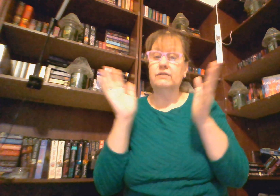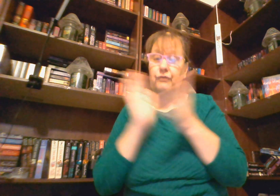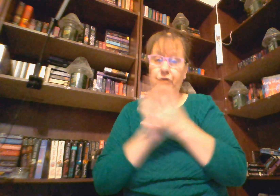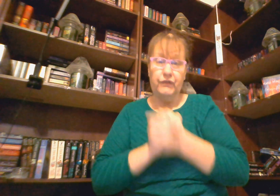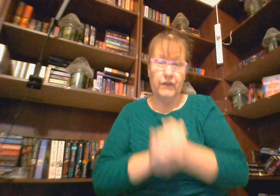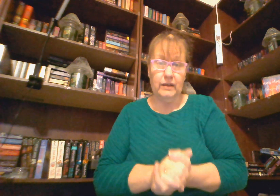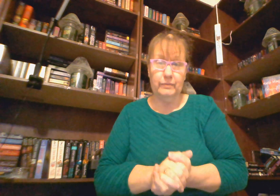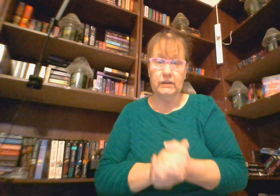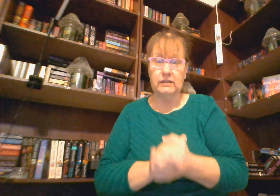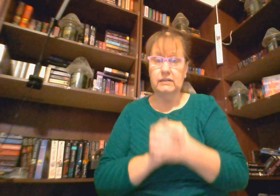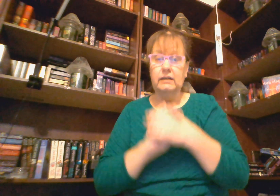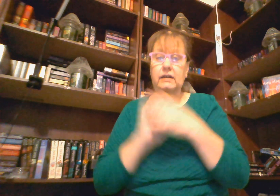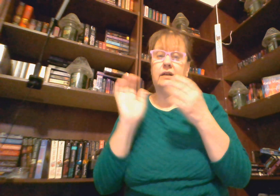are funny books.